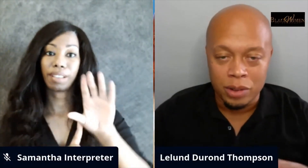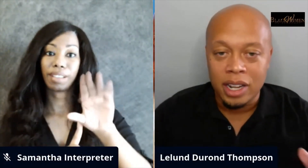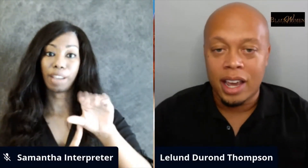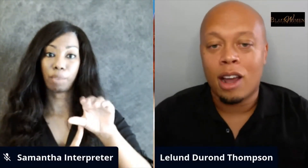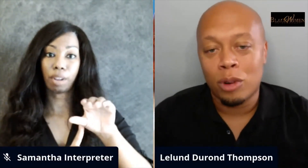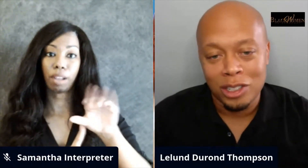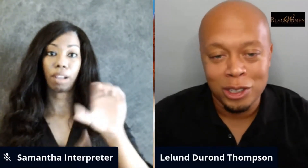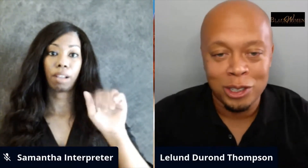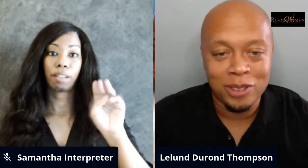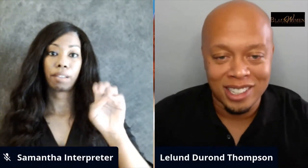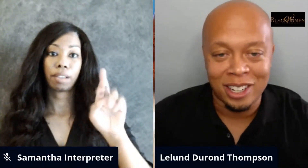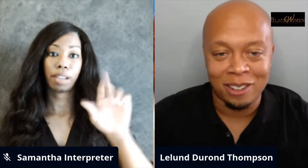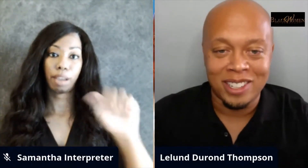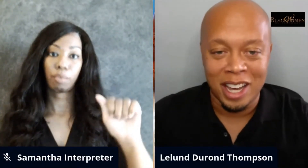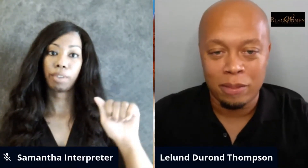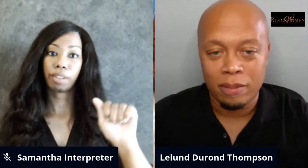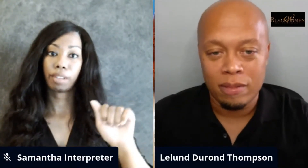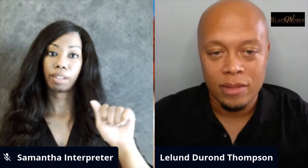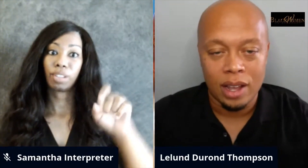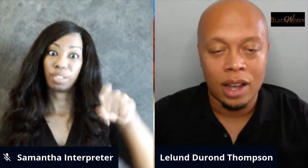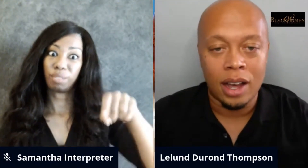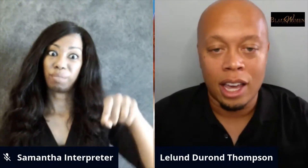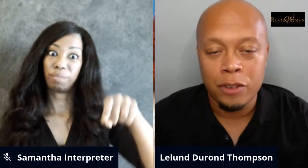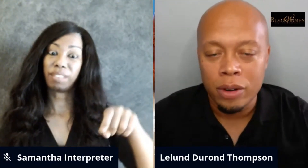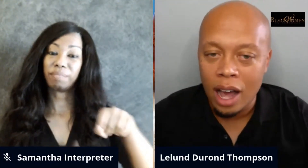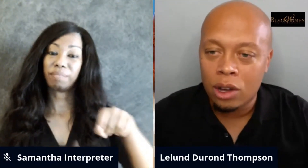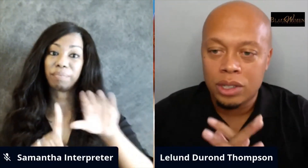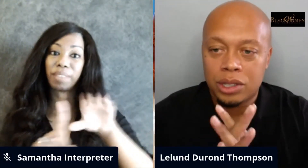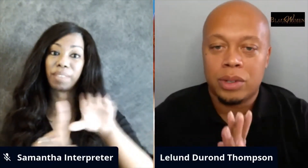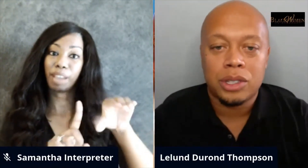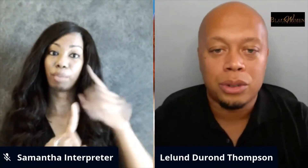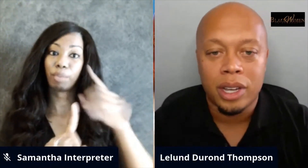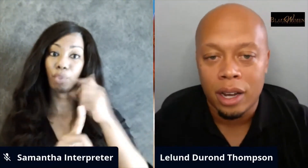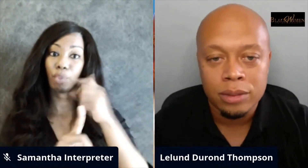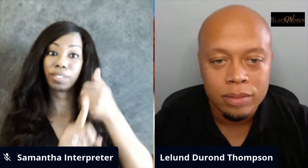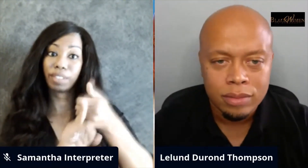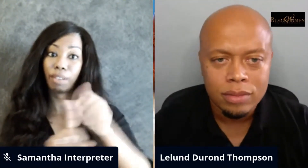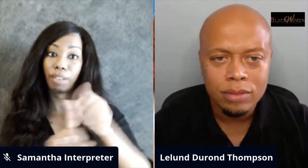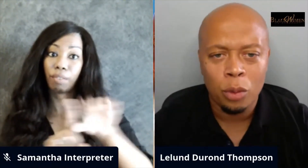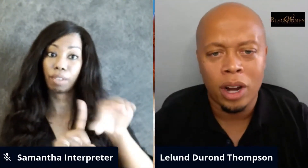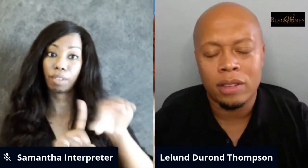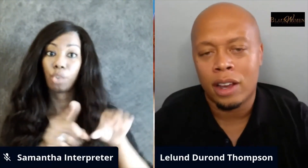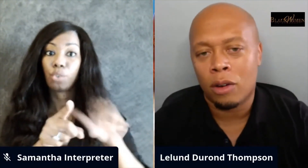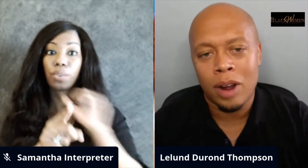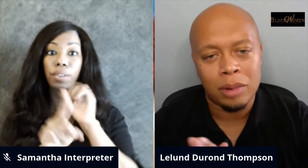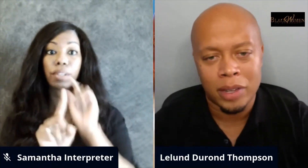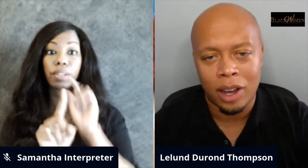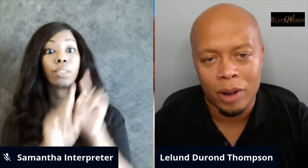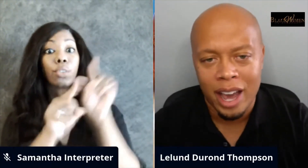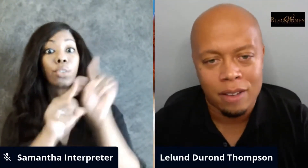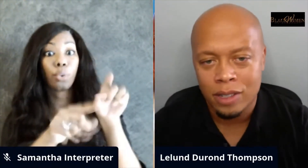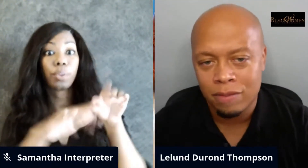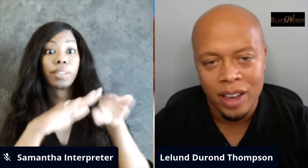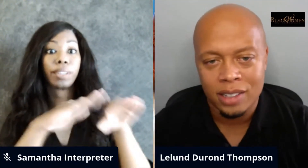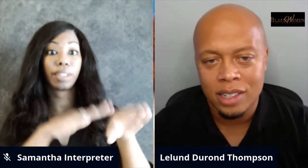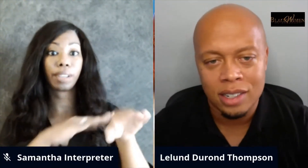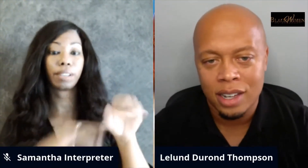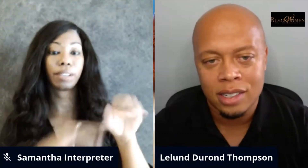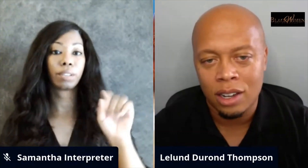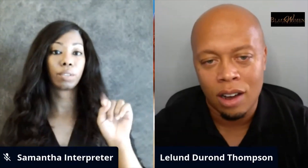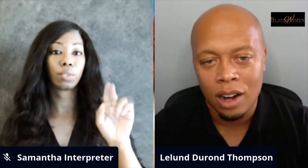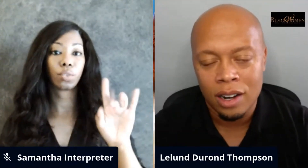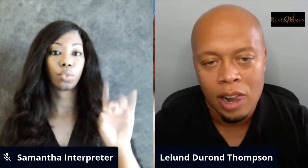because you need a camera to shoot the self-tape. If you're not going to a studio where they'll probably already have some